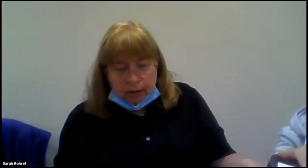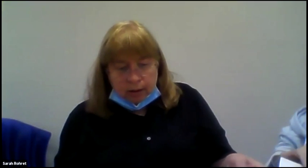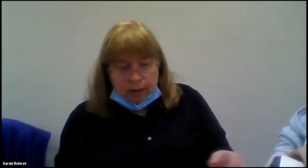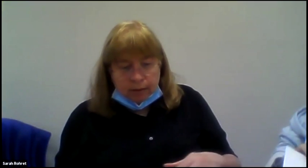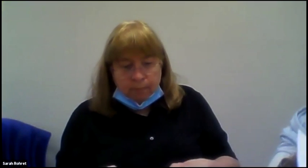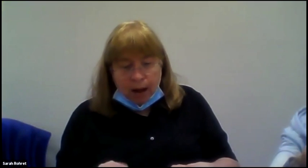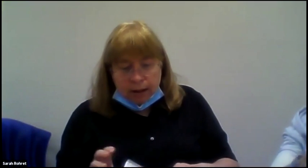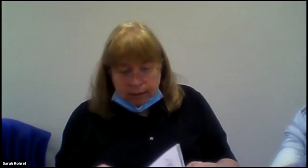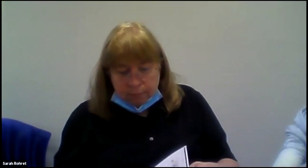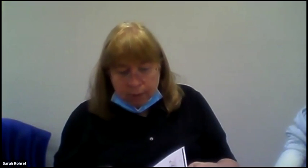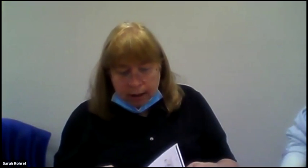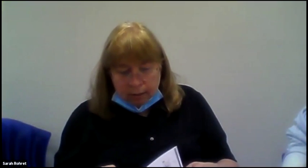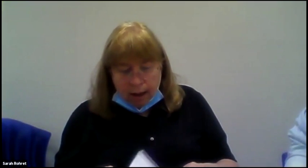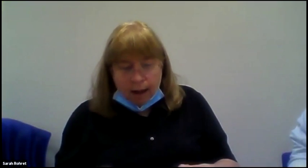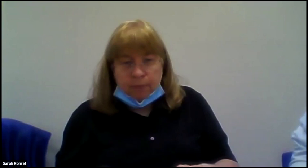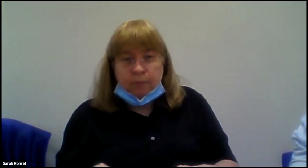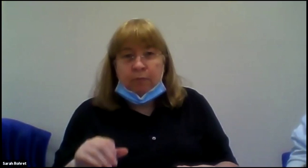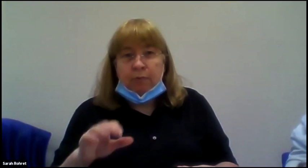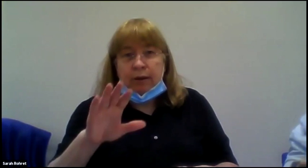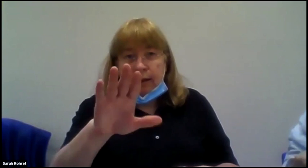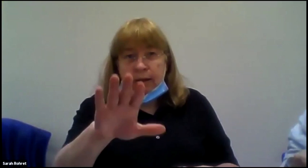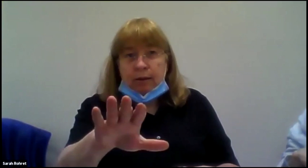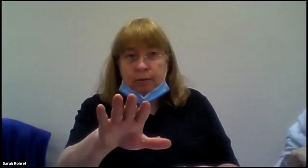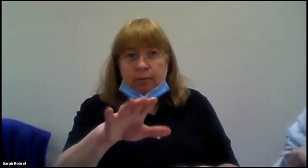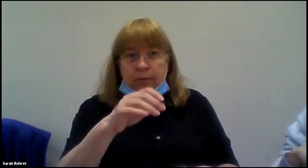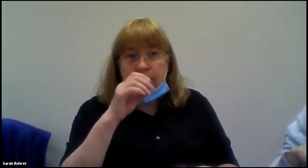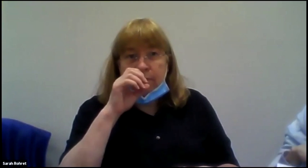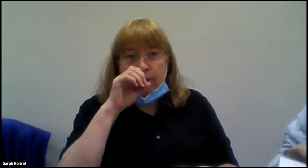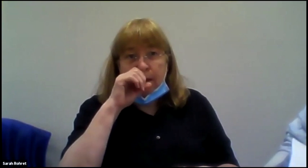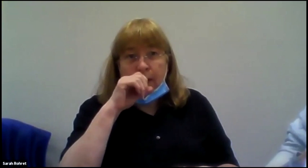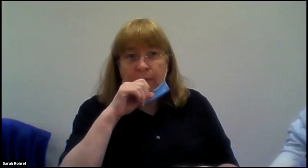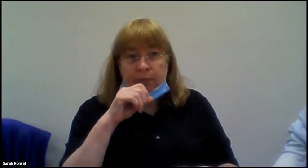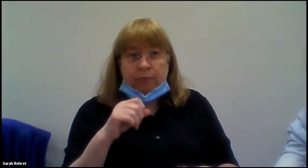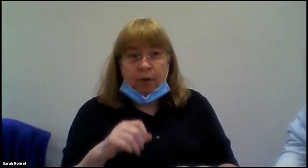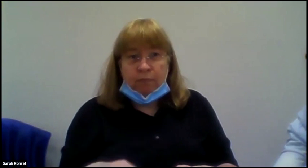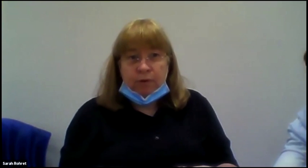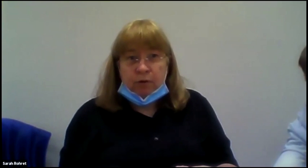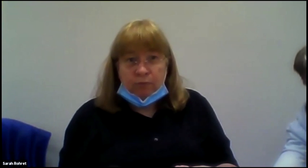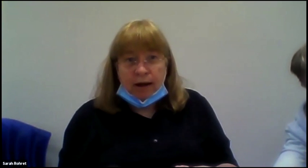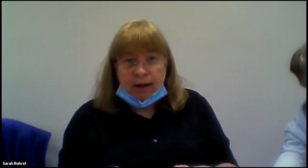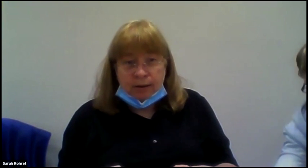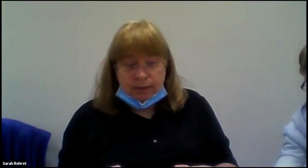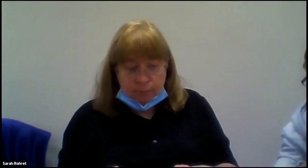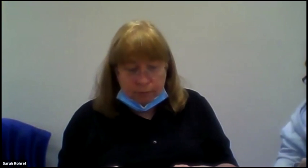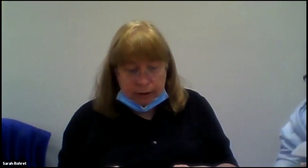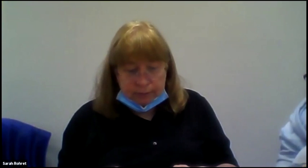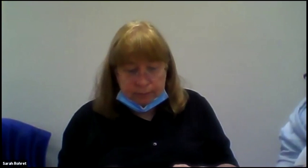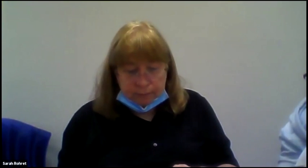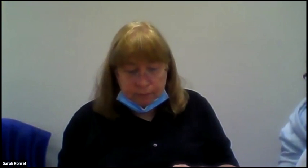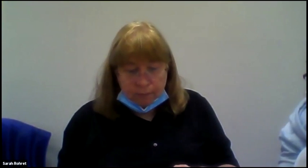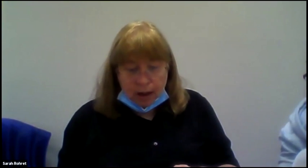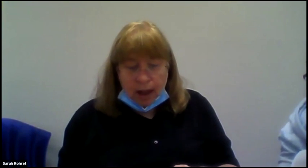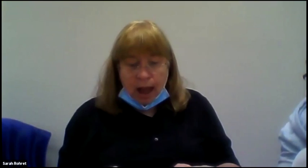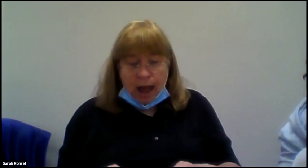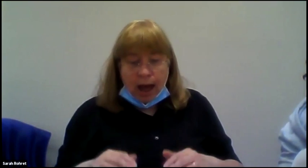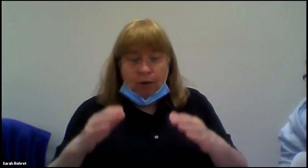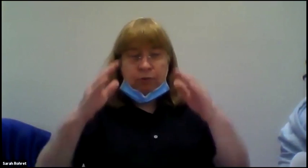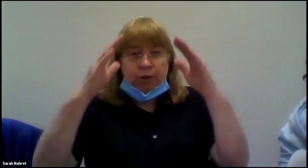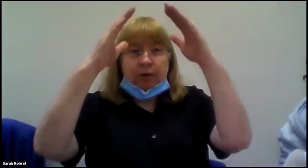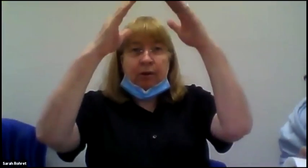It might seem like a lot, but when we see the video, hopefully you'll recognize some of it. House, so